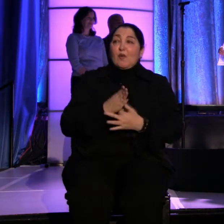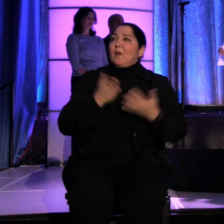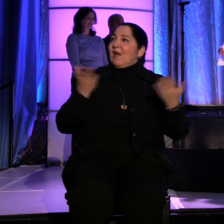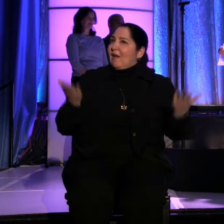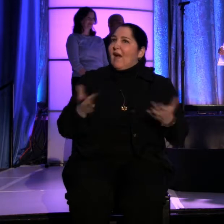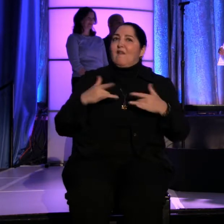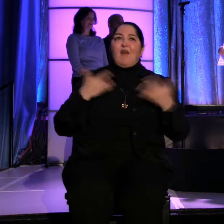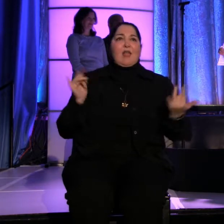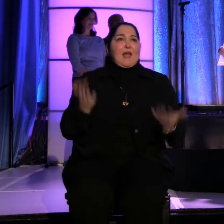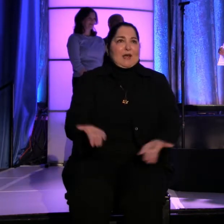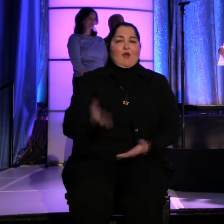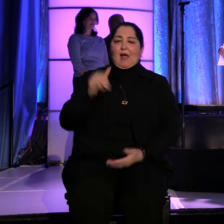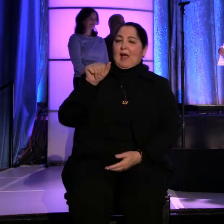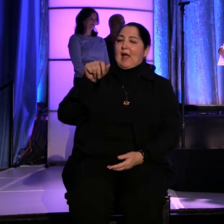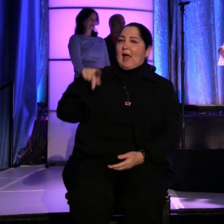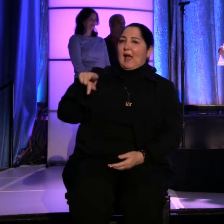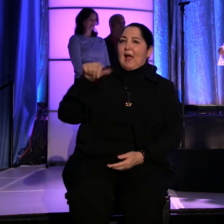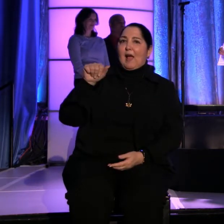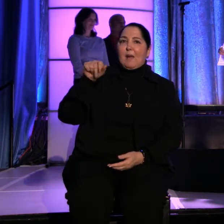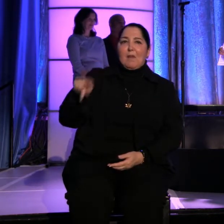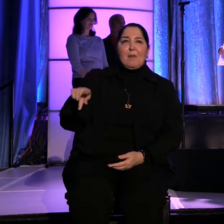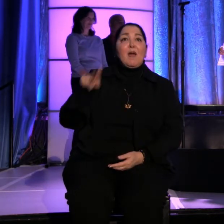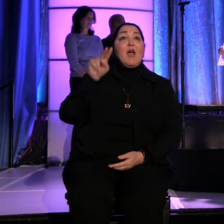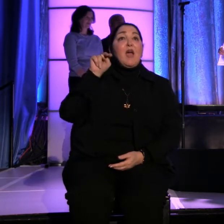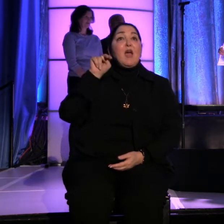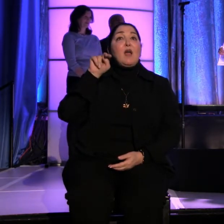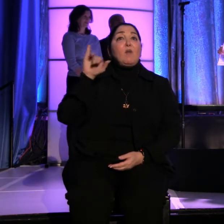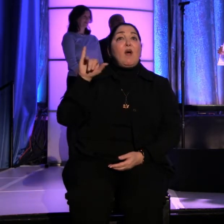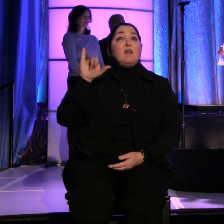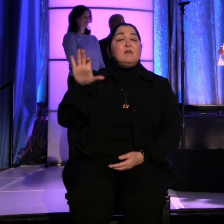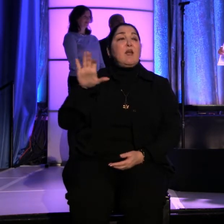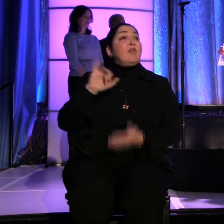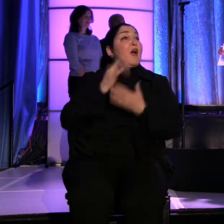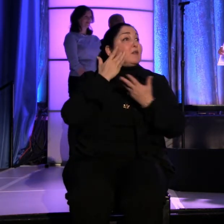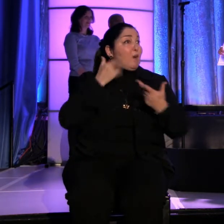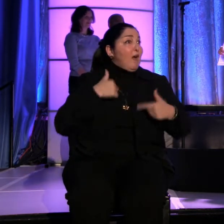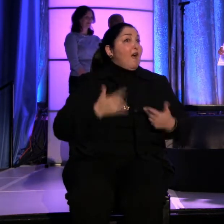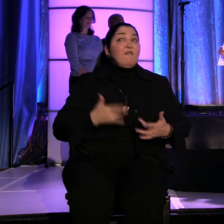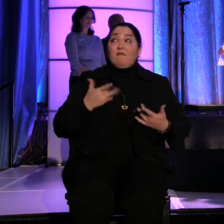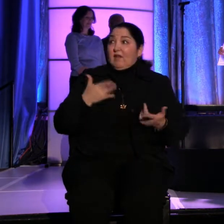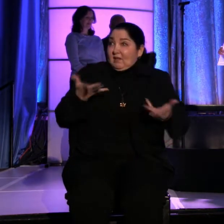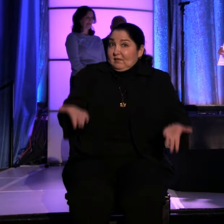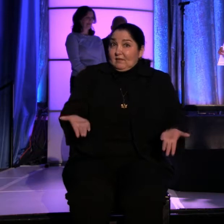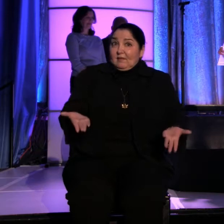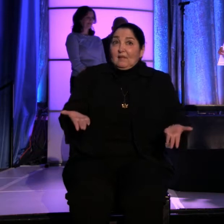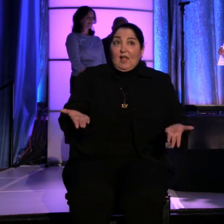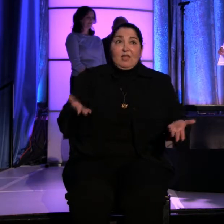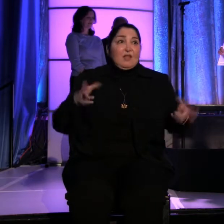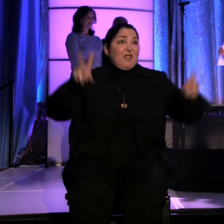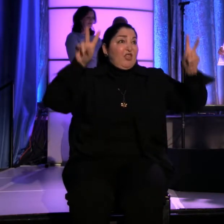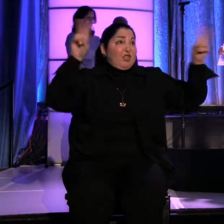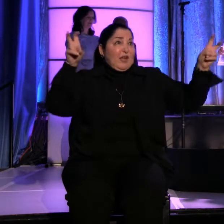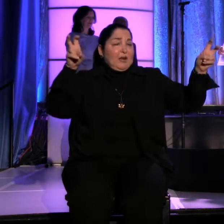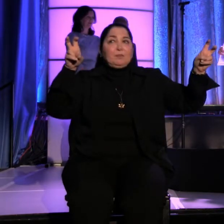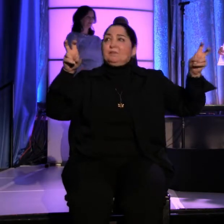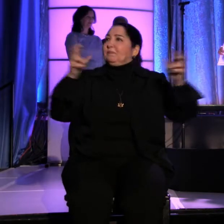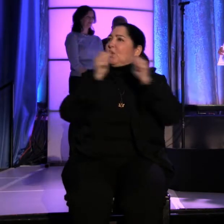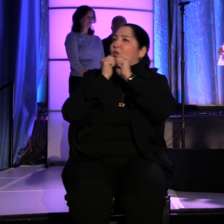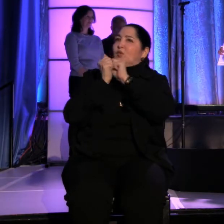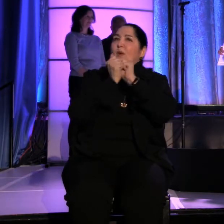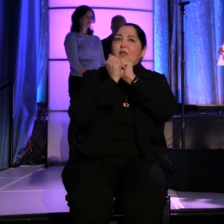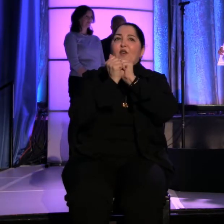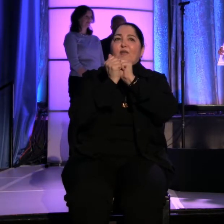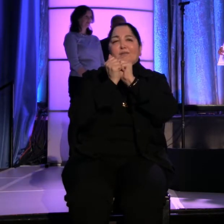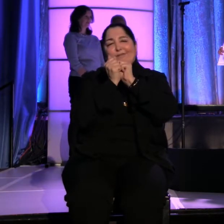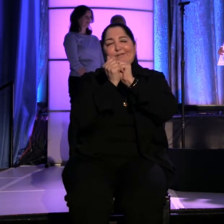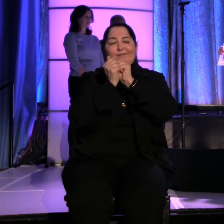NYC, which is why I find this year's theme, Together, to be quite relevant. So much has already been written about our